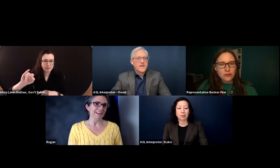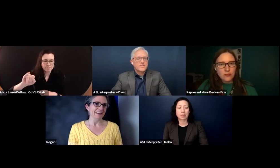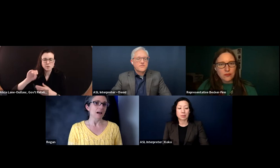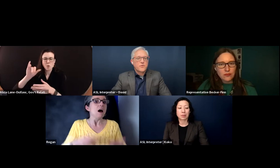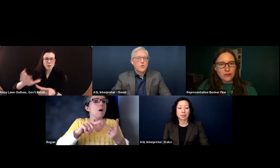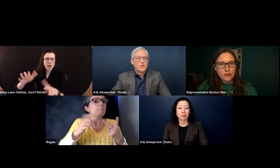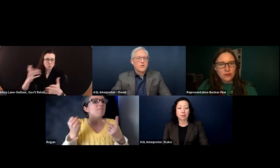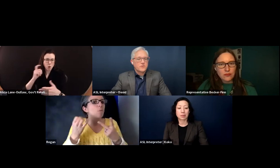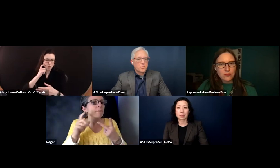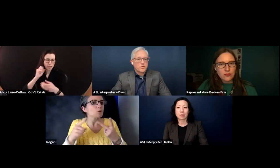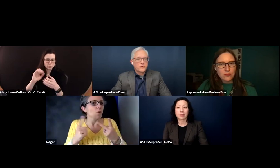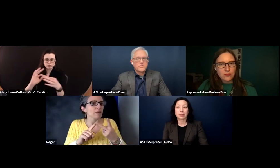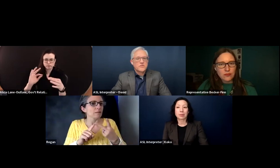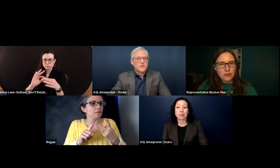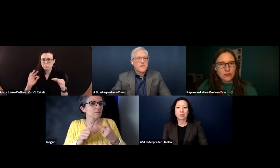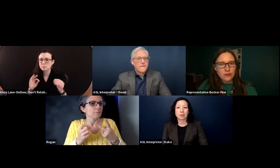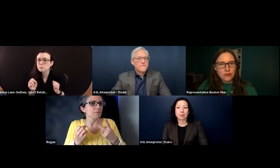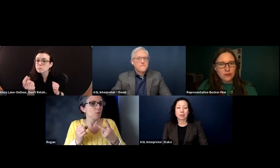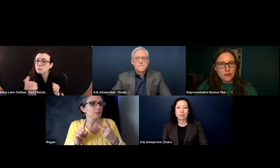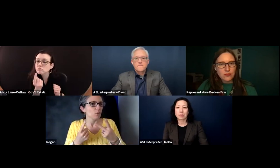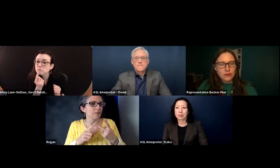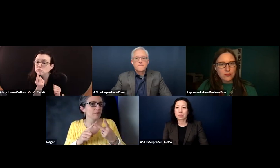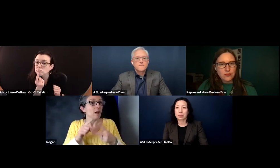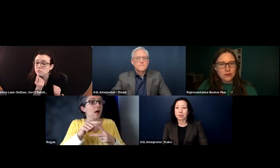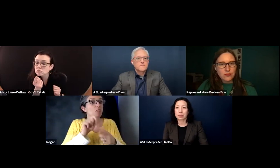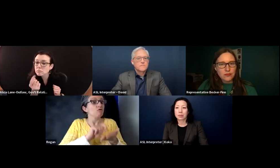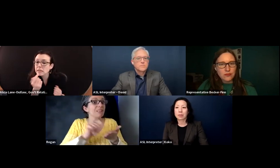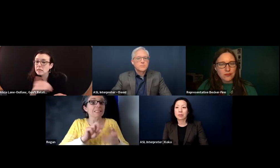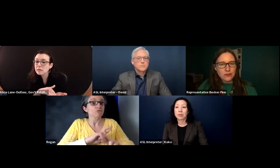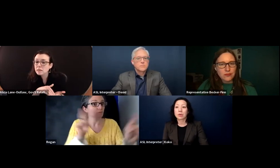new test for interpreters.